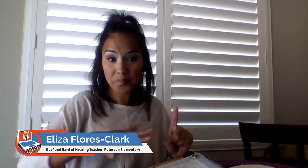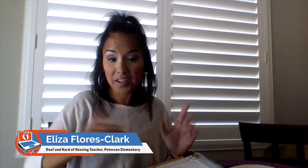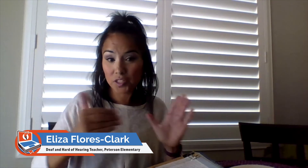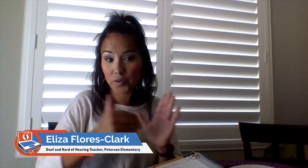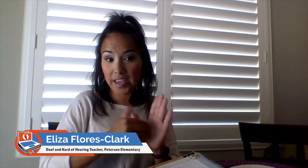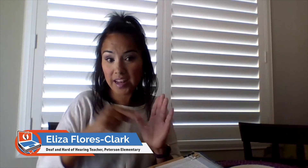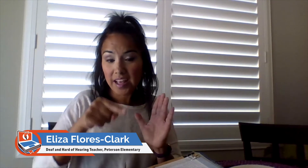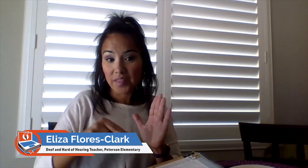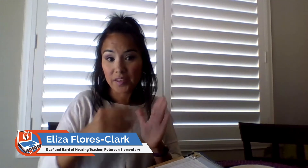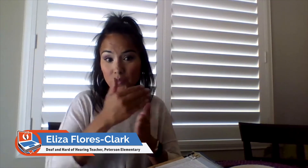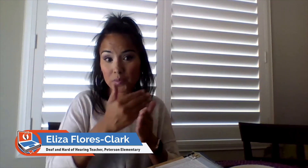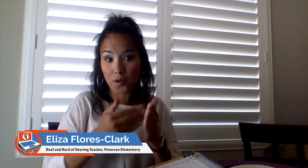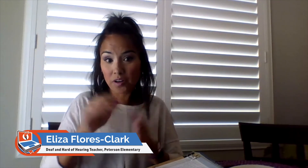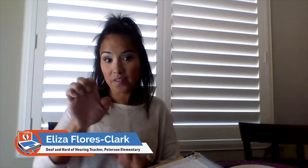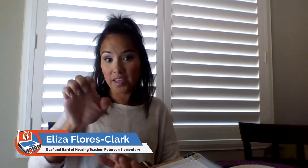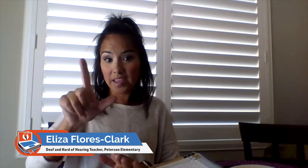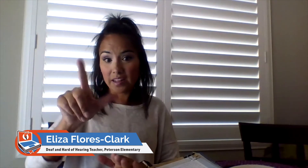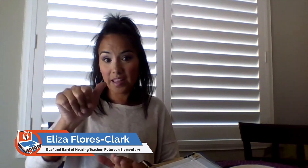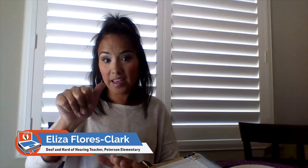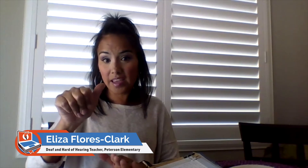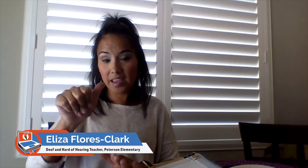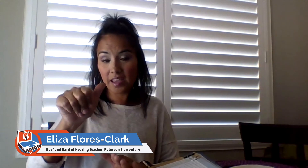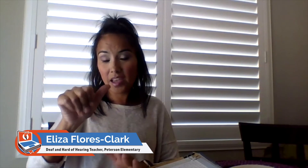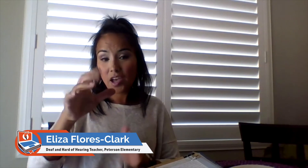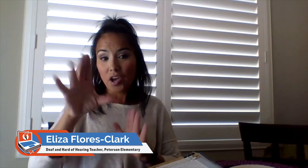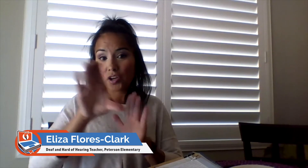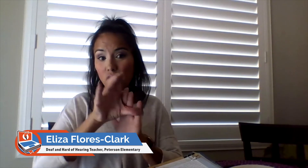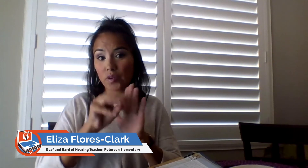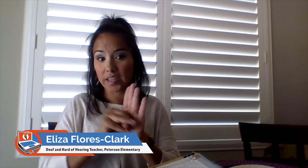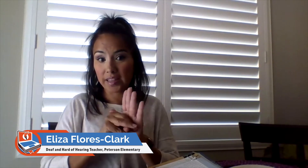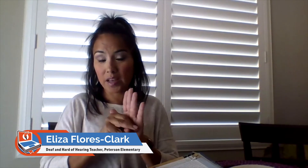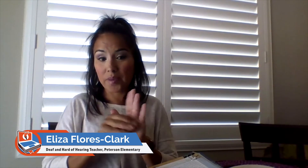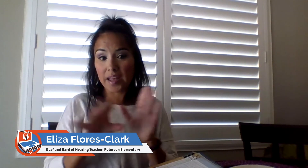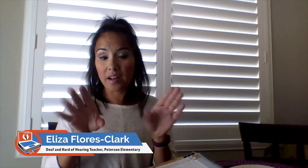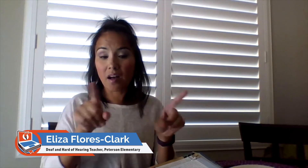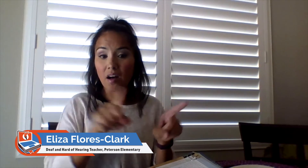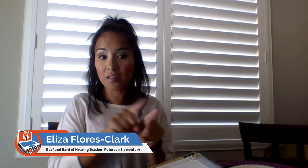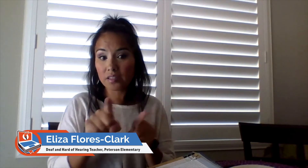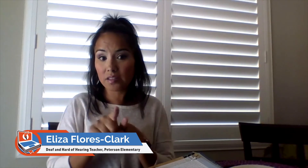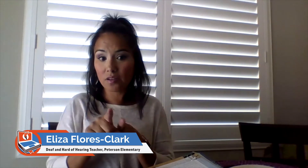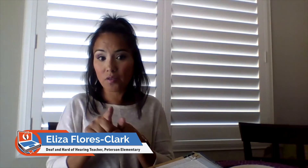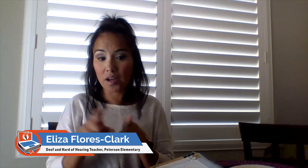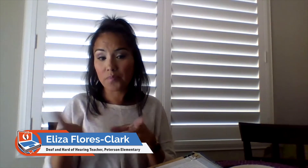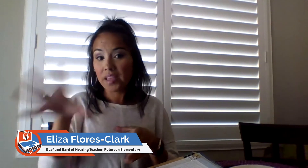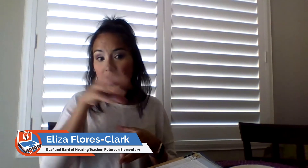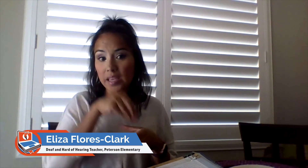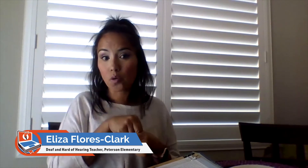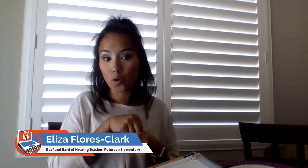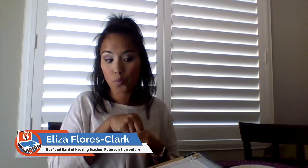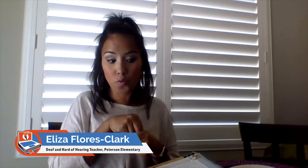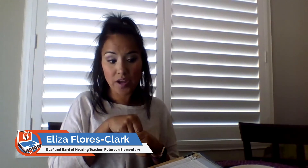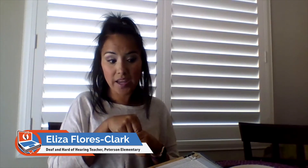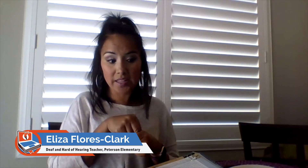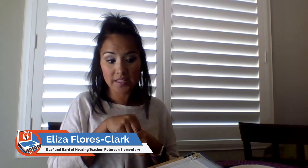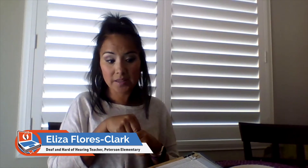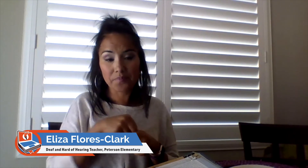So again, this was part of the ELA, and it also incorporates